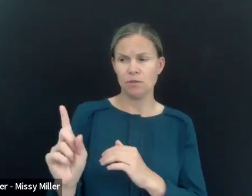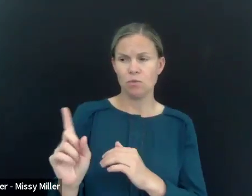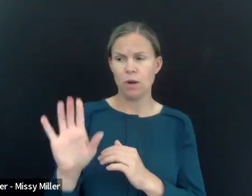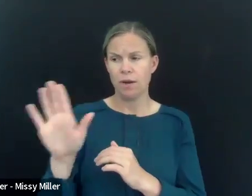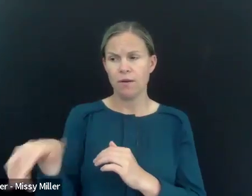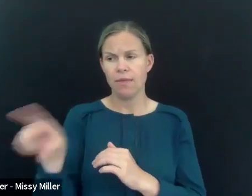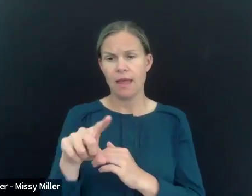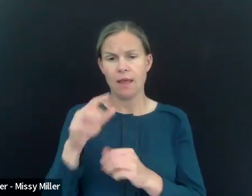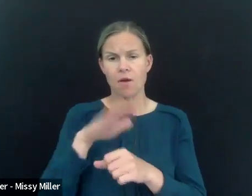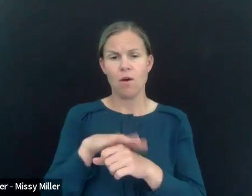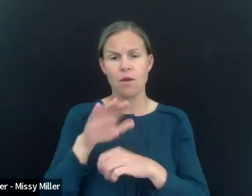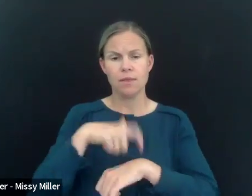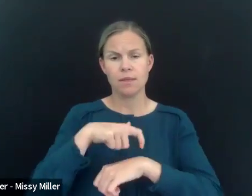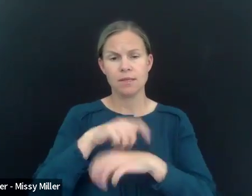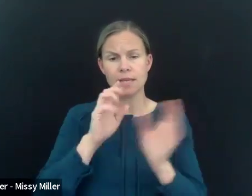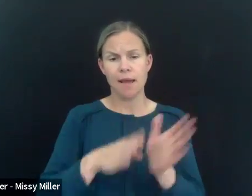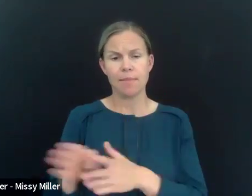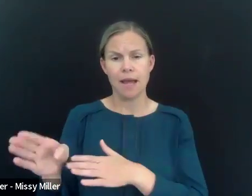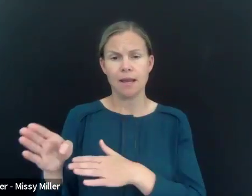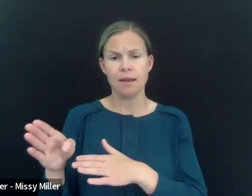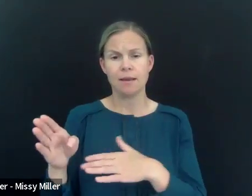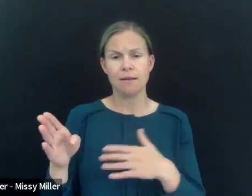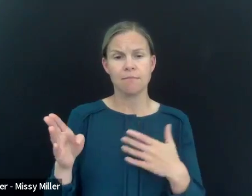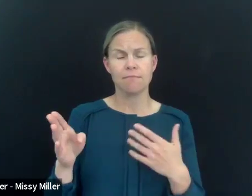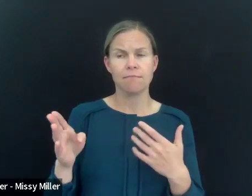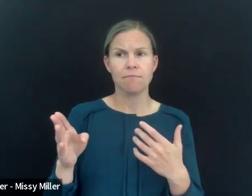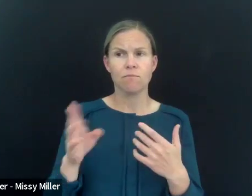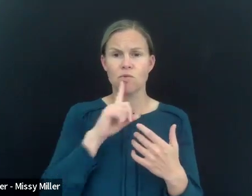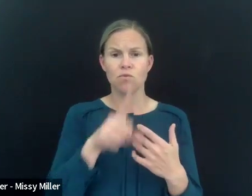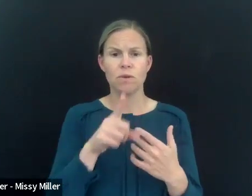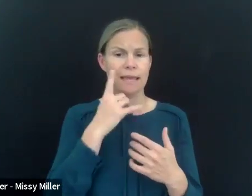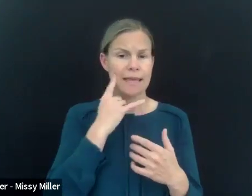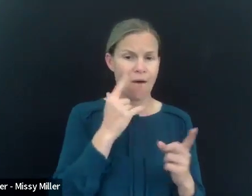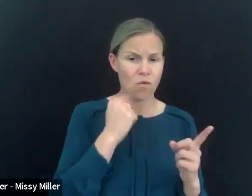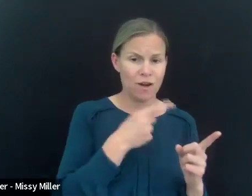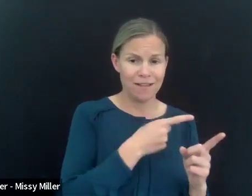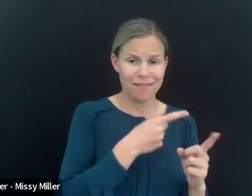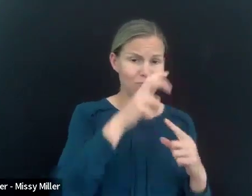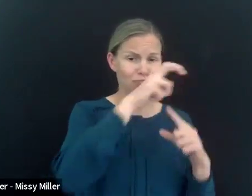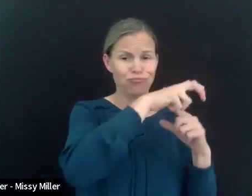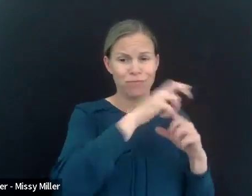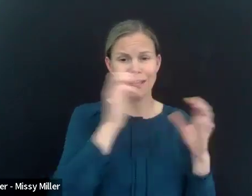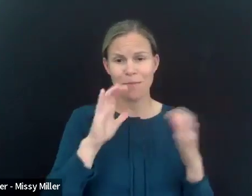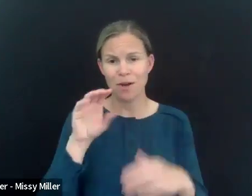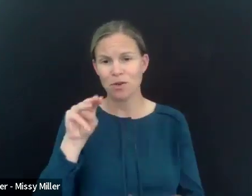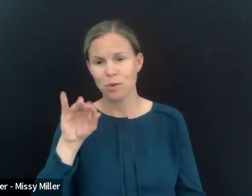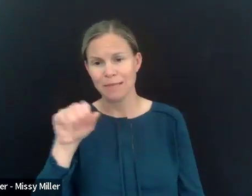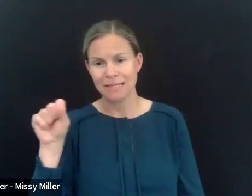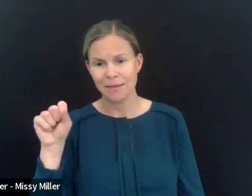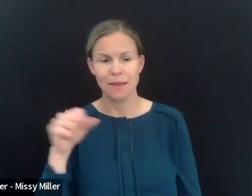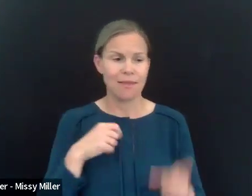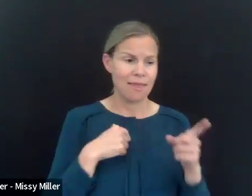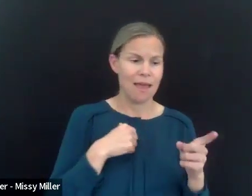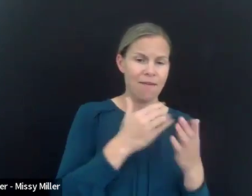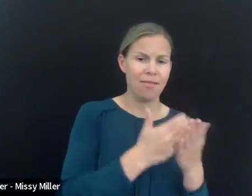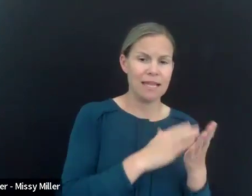are California has got it figured out way better than, we here, in Mississippi, right? What are the lessons learned, and can we figure